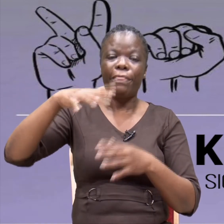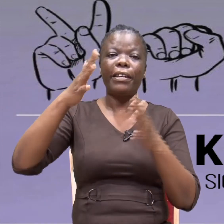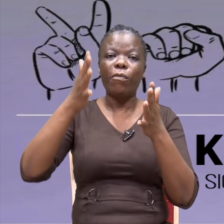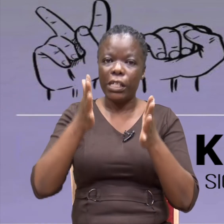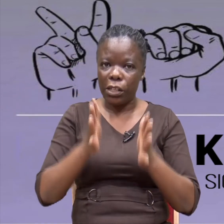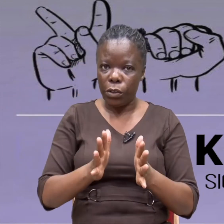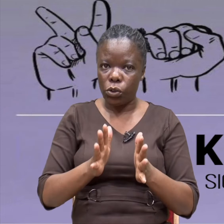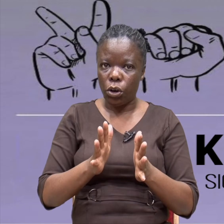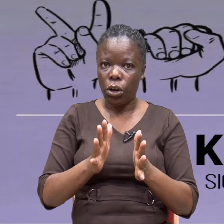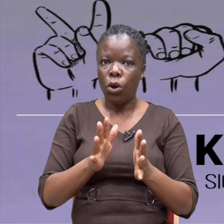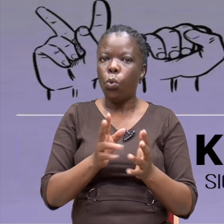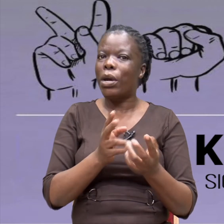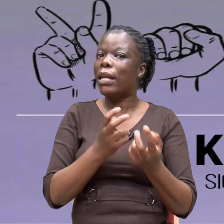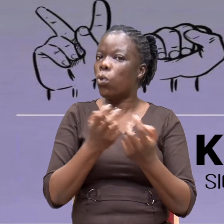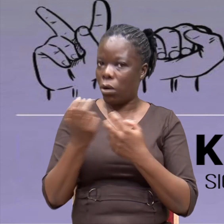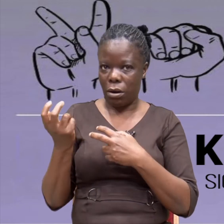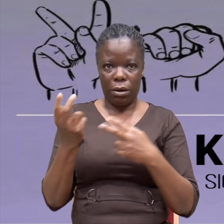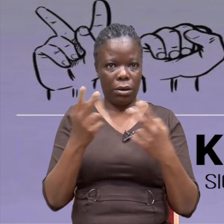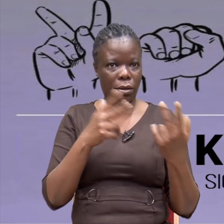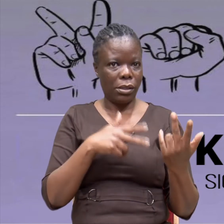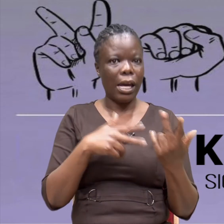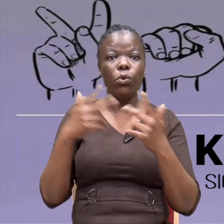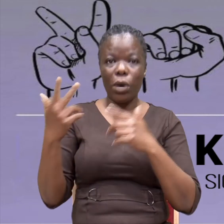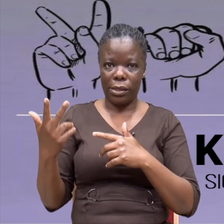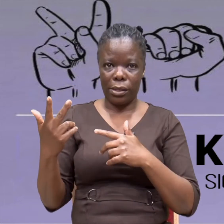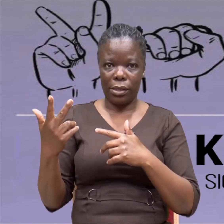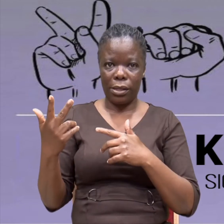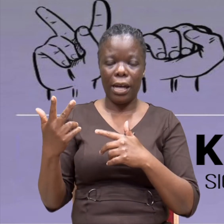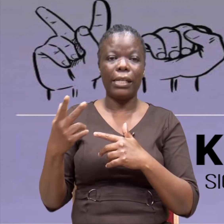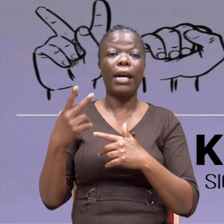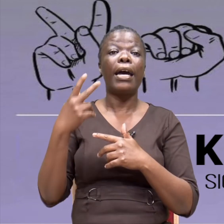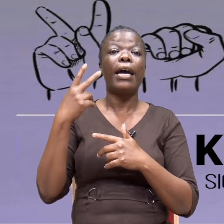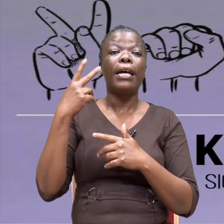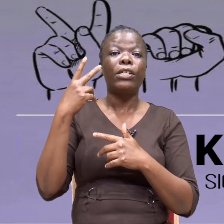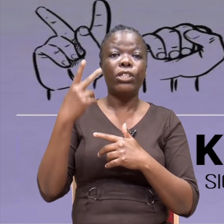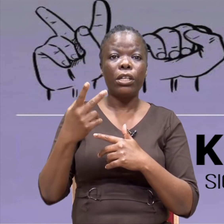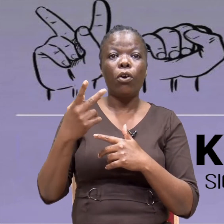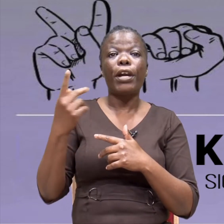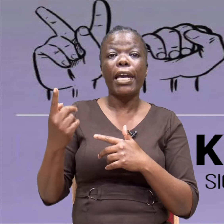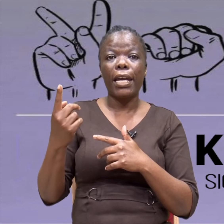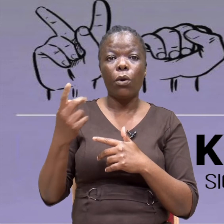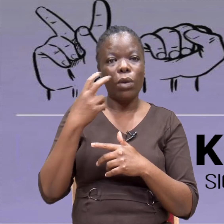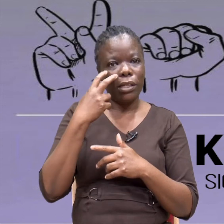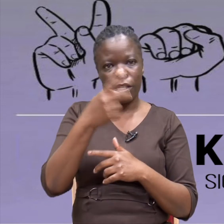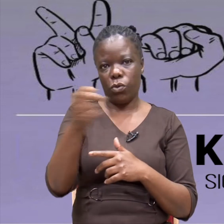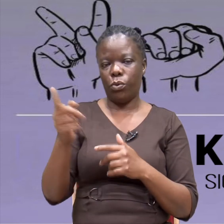deaf individual will look sideways and she or he will see you.